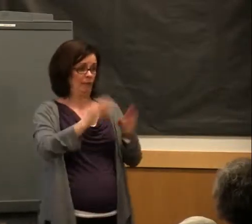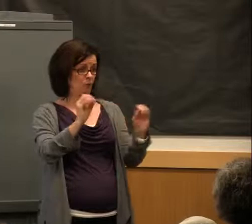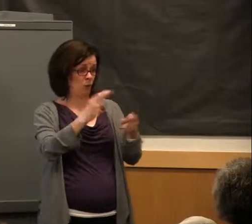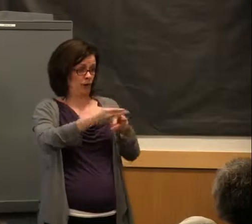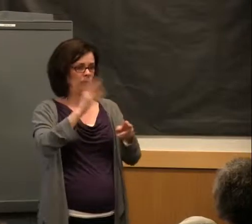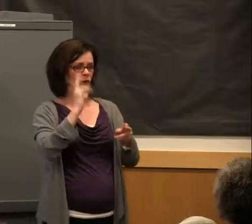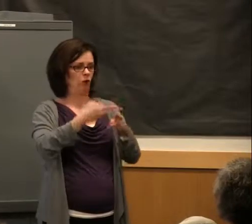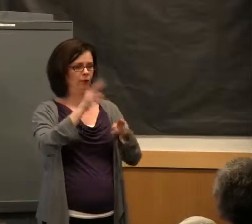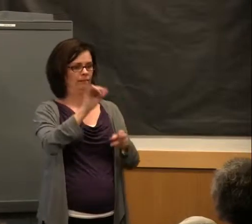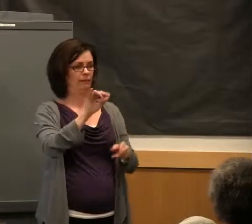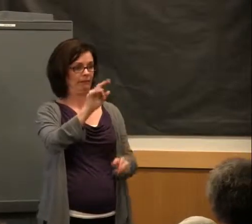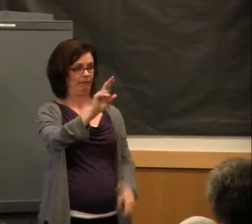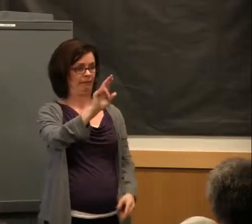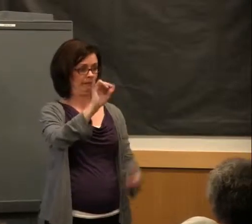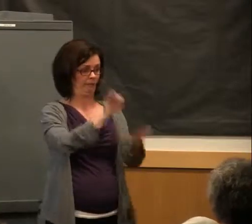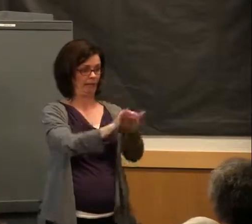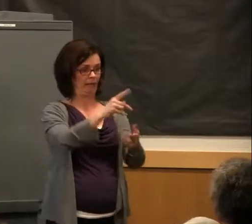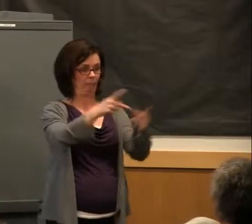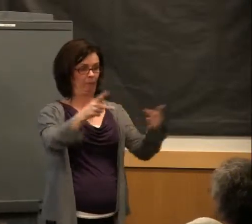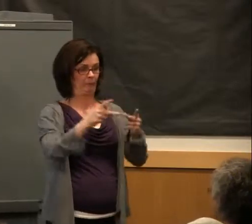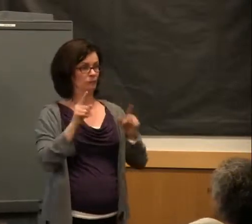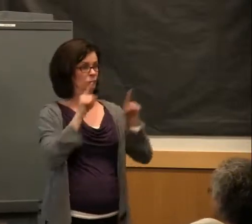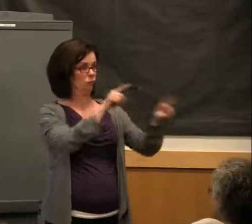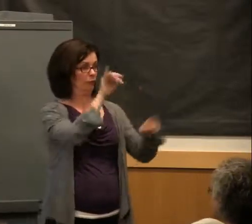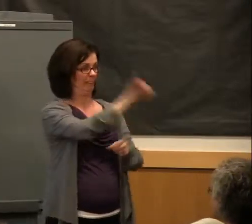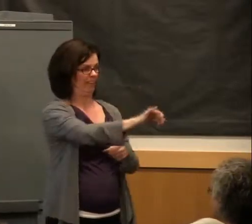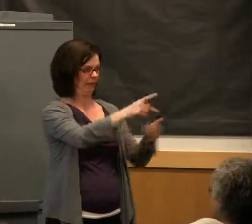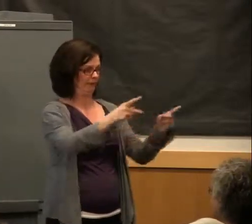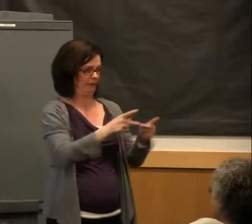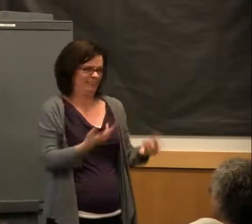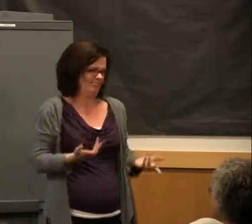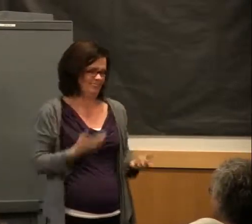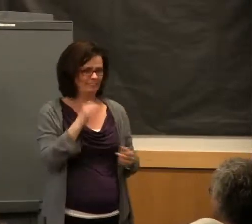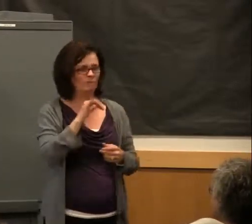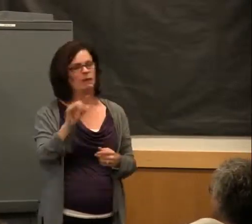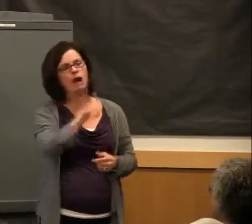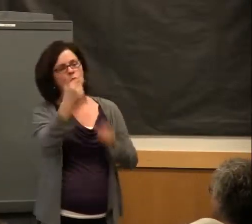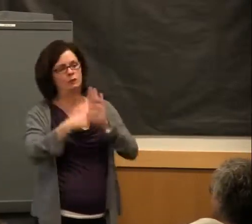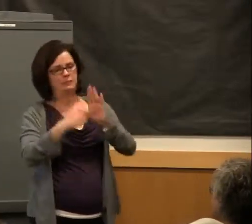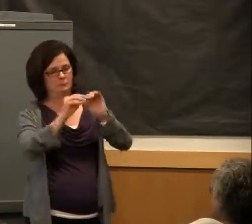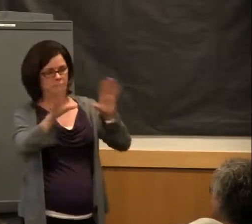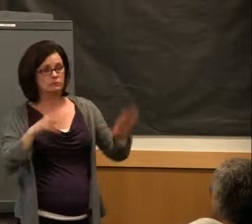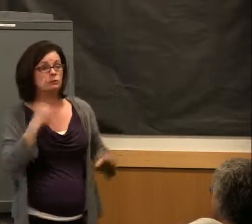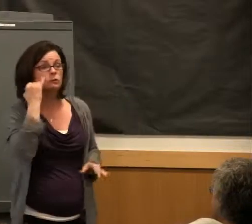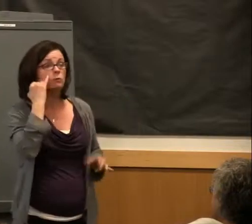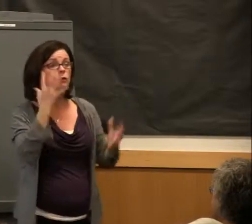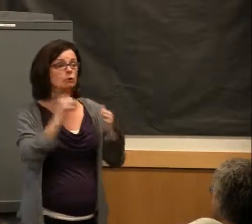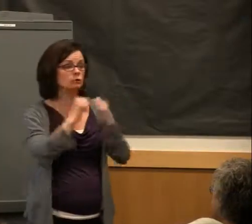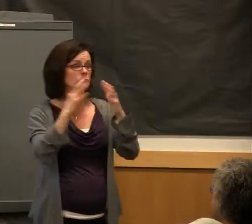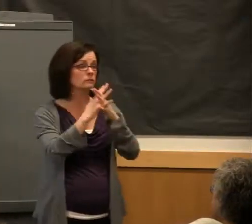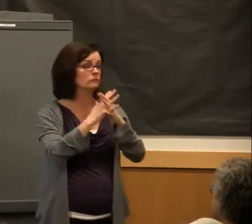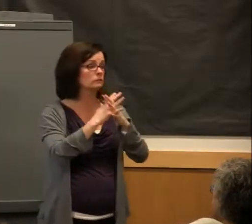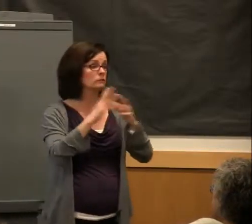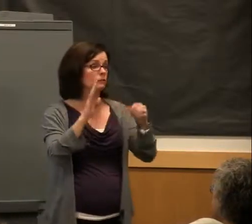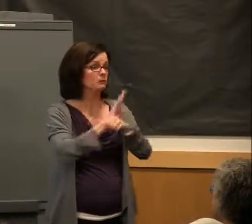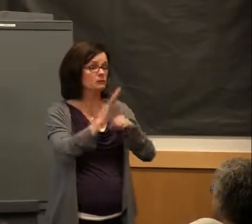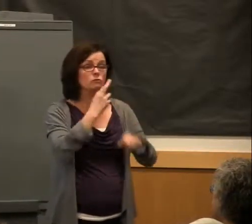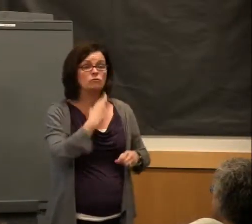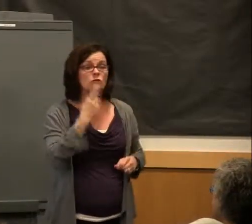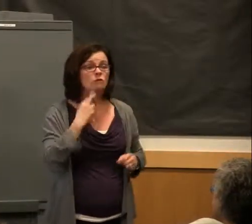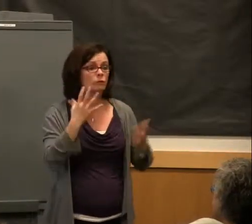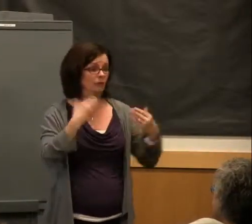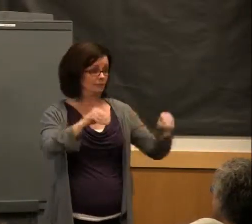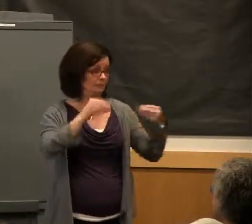place? Yeah, let's say, for example, I'll just use this as an illustration. What if you wanted to start up a restaurant to